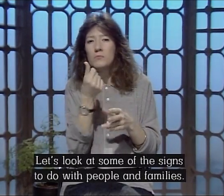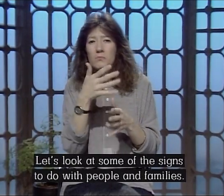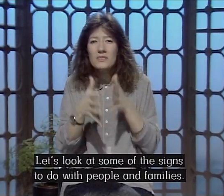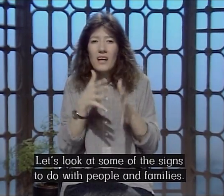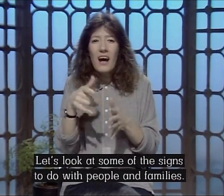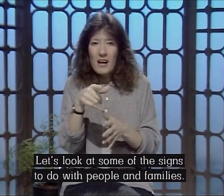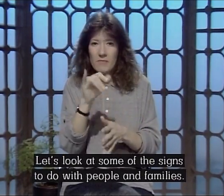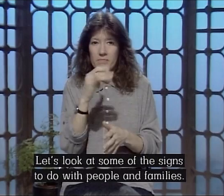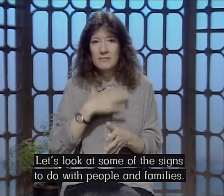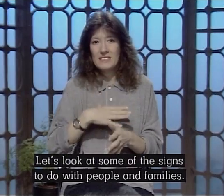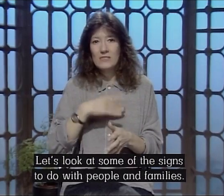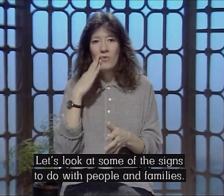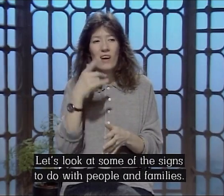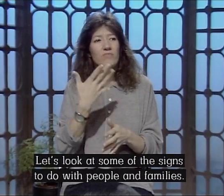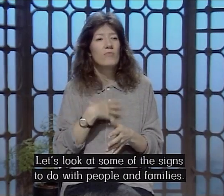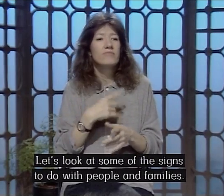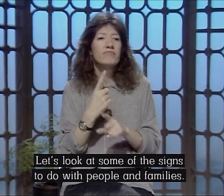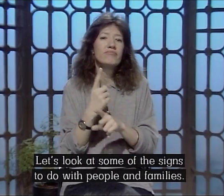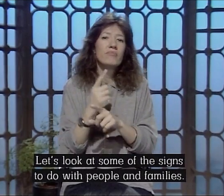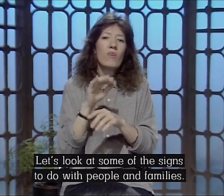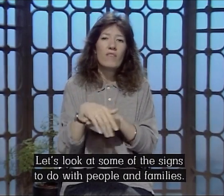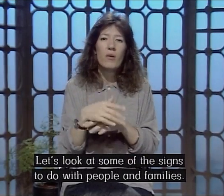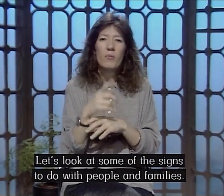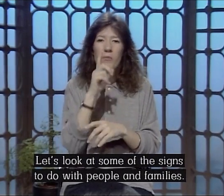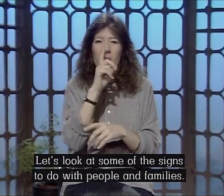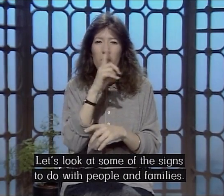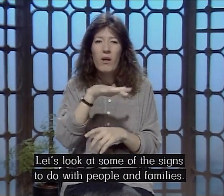need when you're talking about people and families.